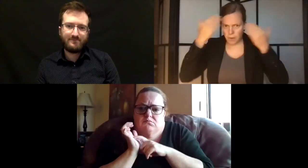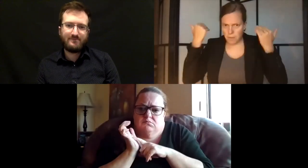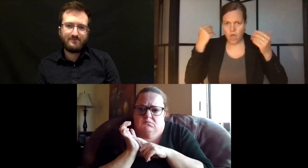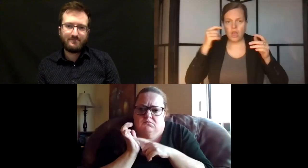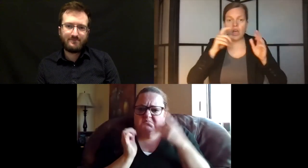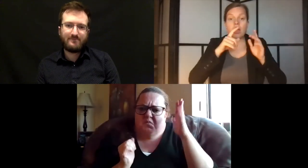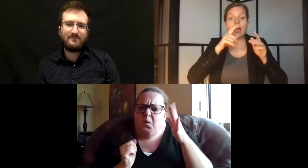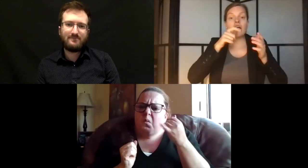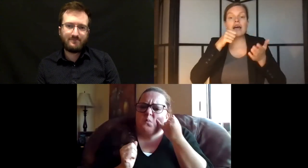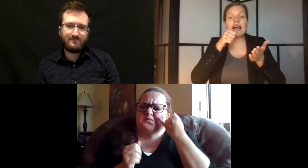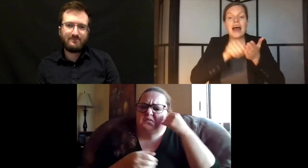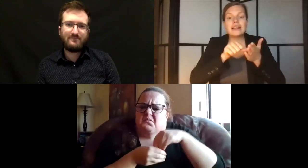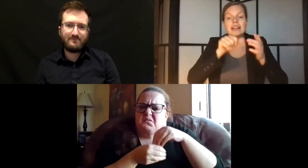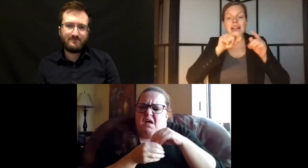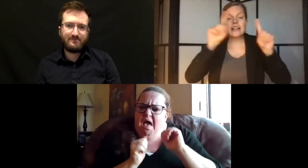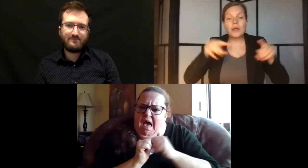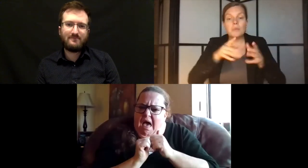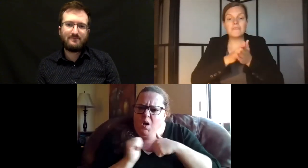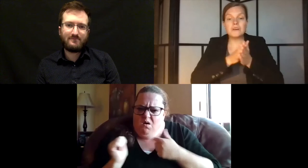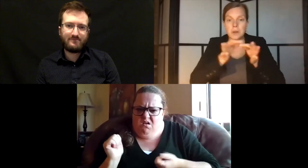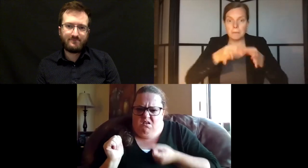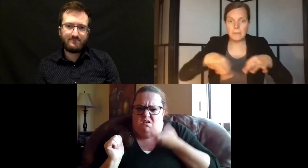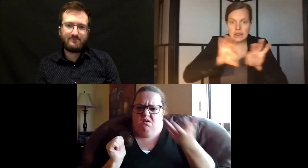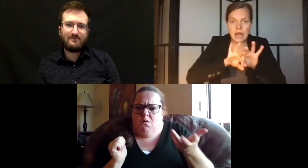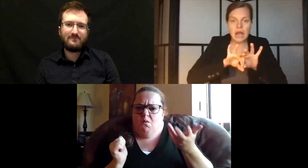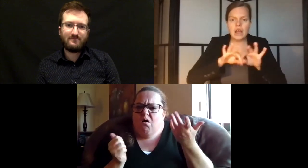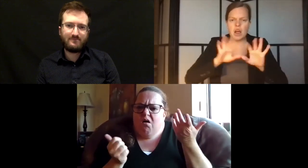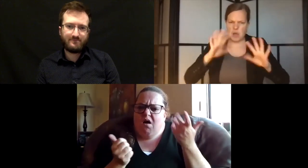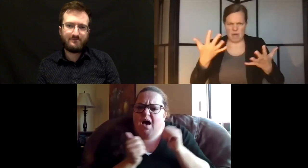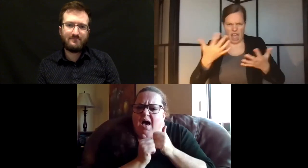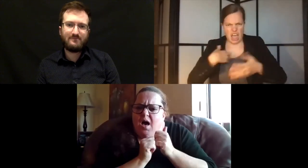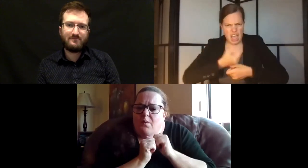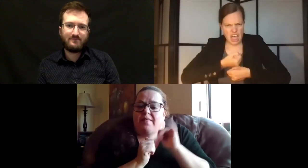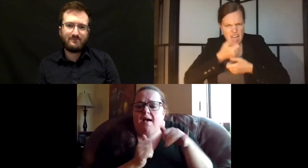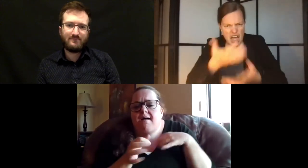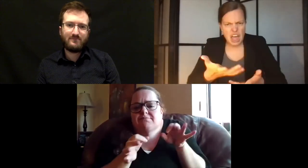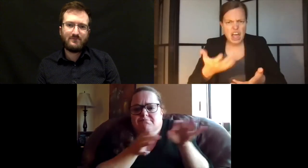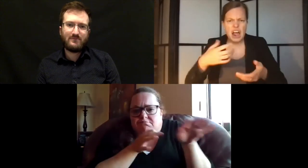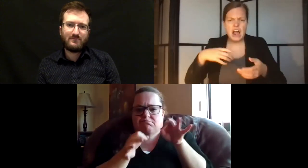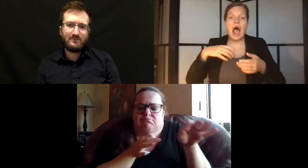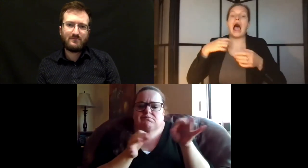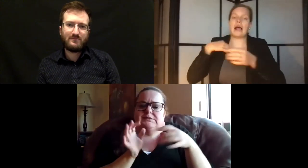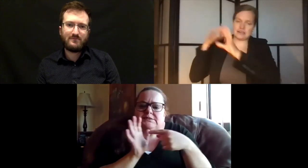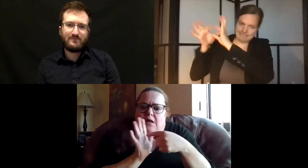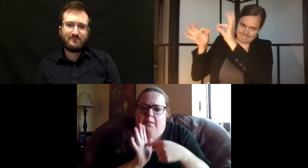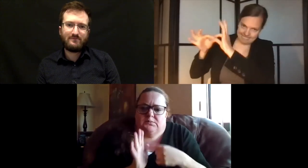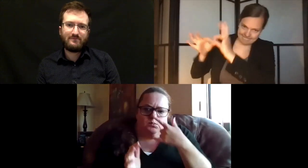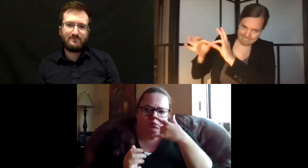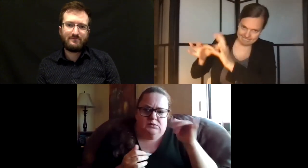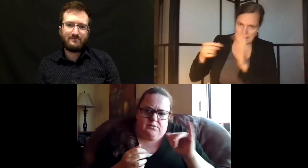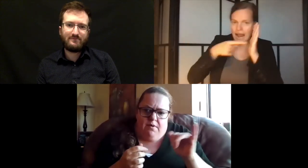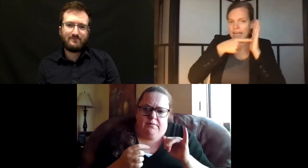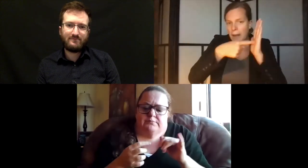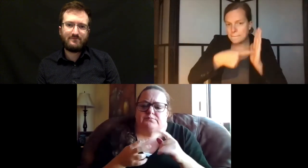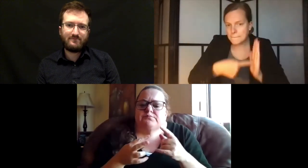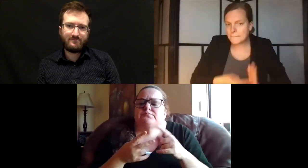Often people don't know what a cover letter is, so they need to have a specific training on how to write a cover